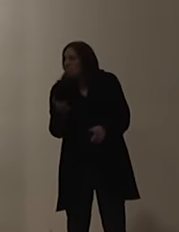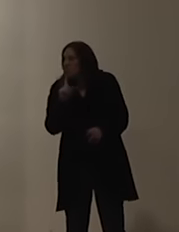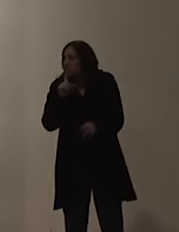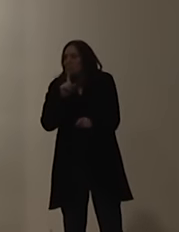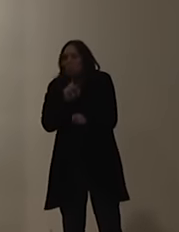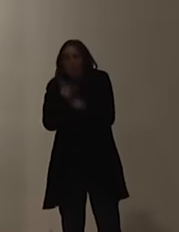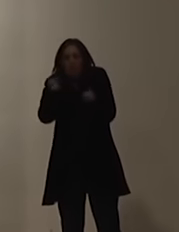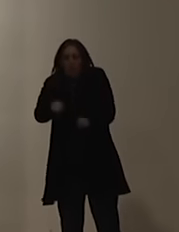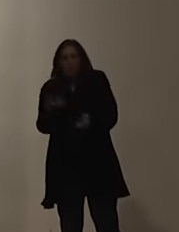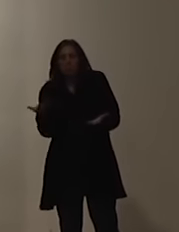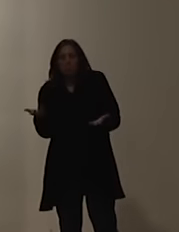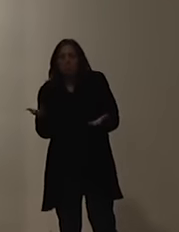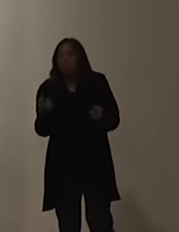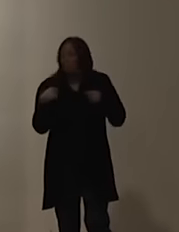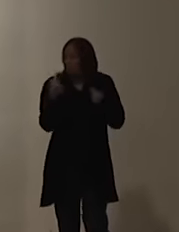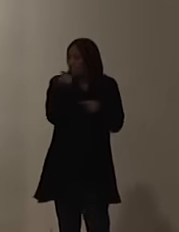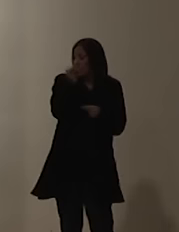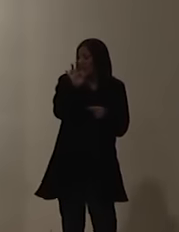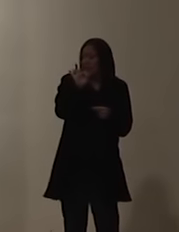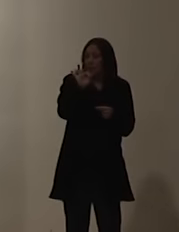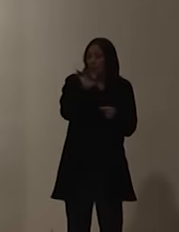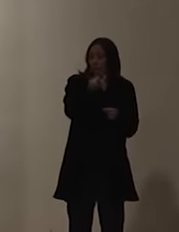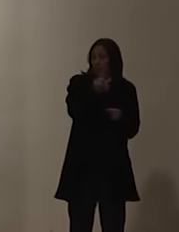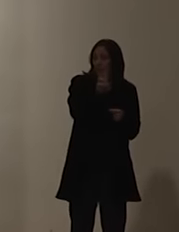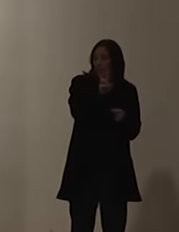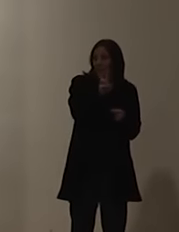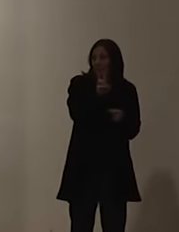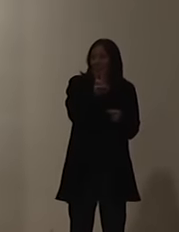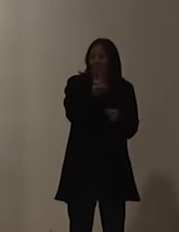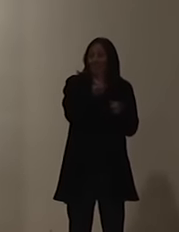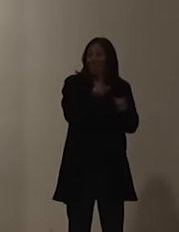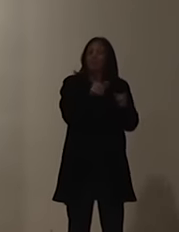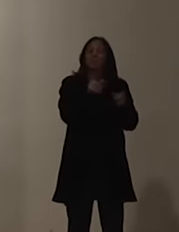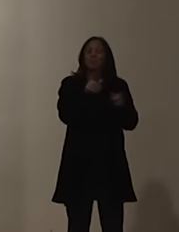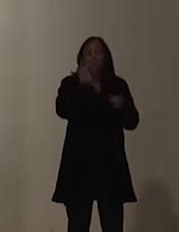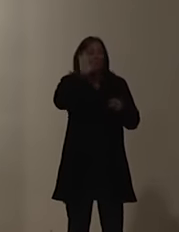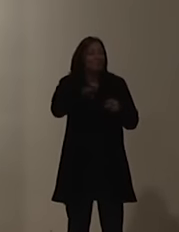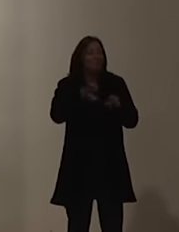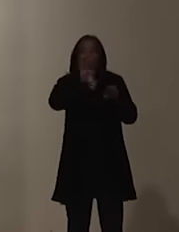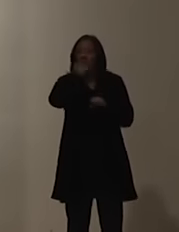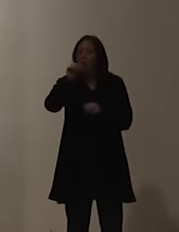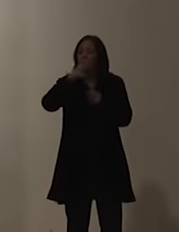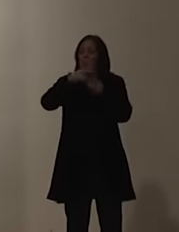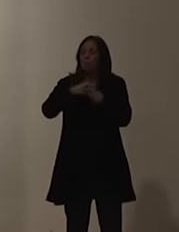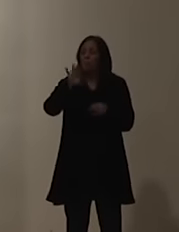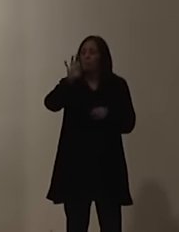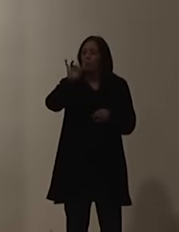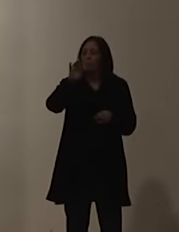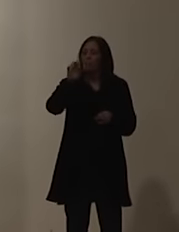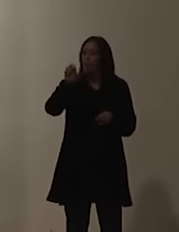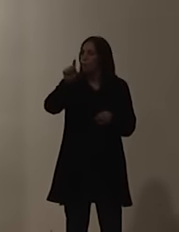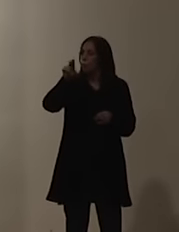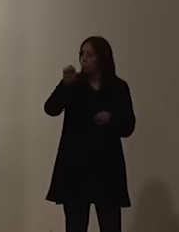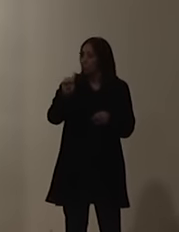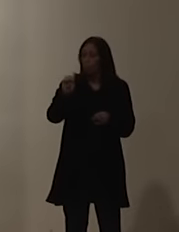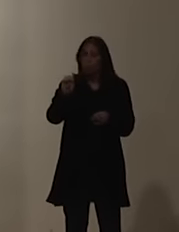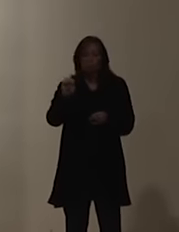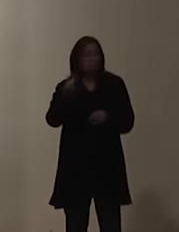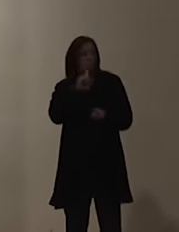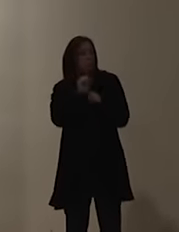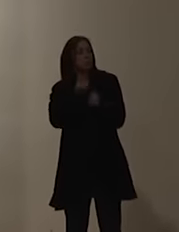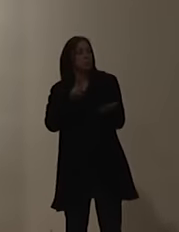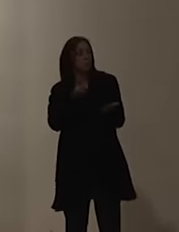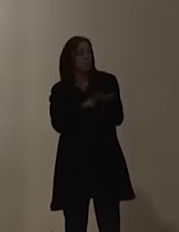1926, when Firestone, which you've heard of Firestone, right? Signed a